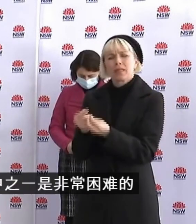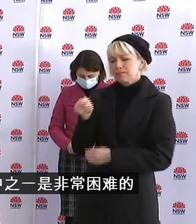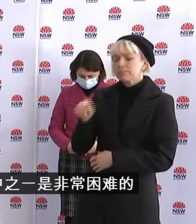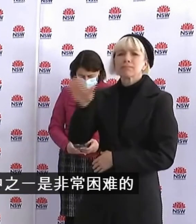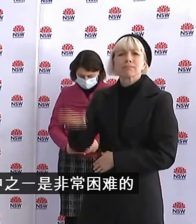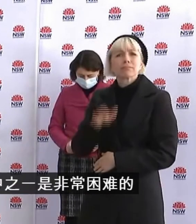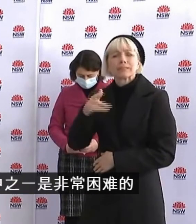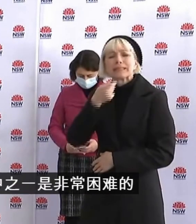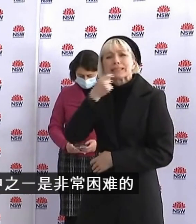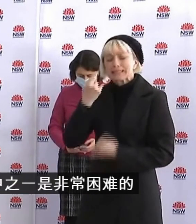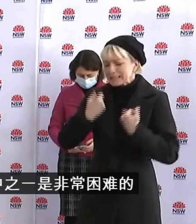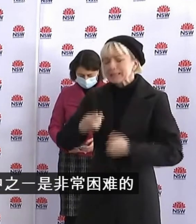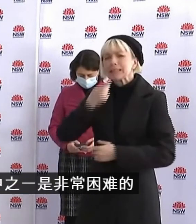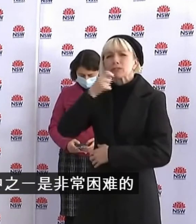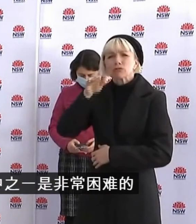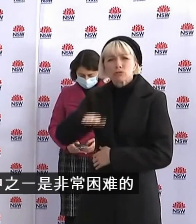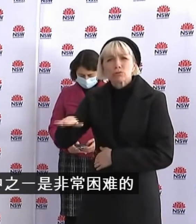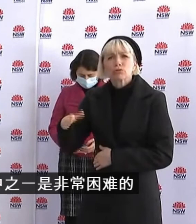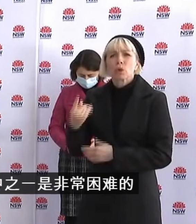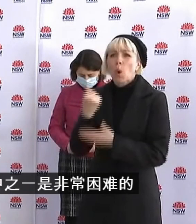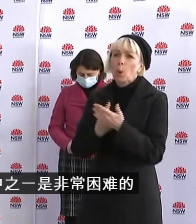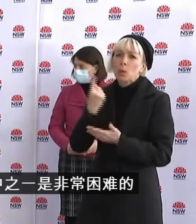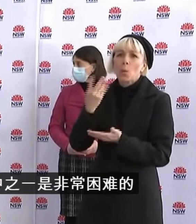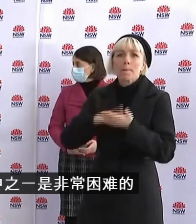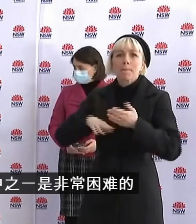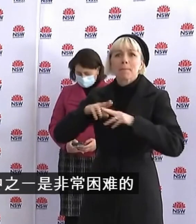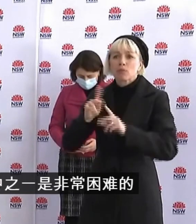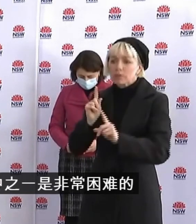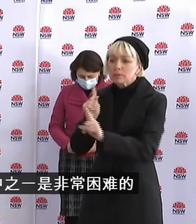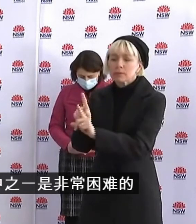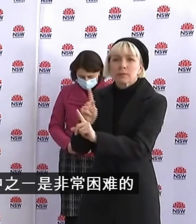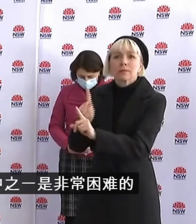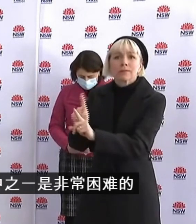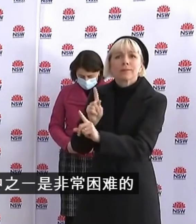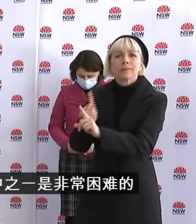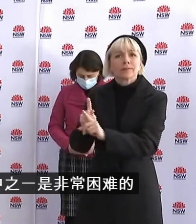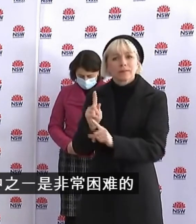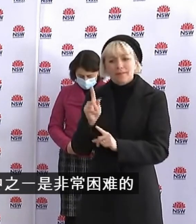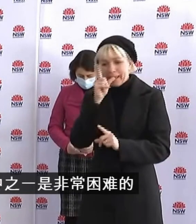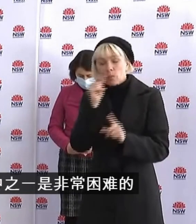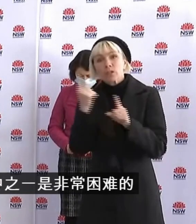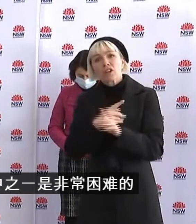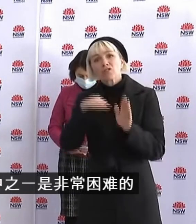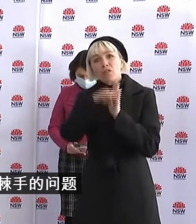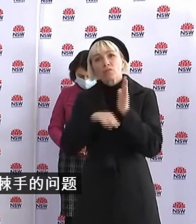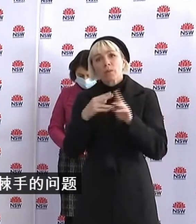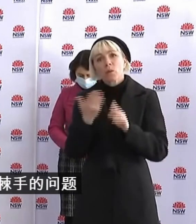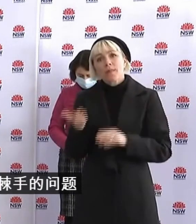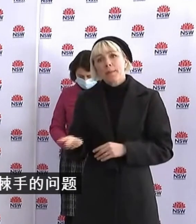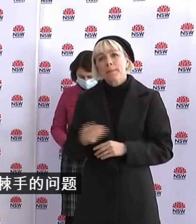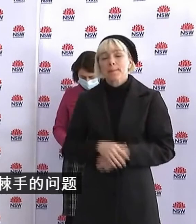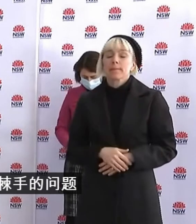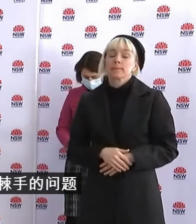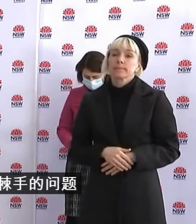that they're not by their child's bedside in isolation? Can I say, one of the one of the very difficult, I mean, there's so